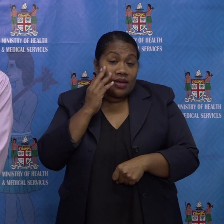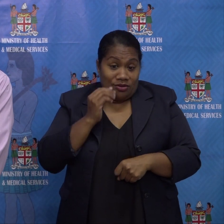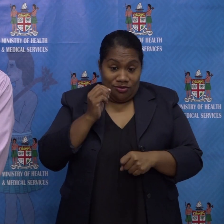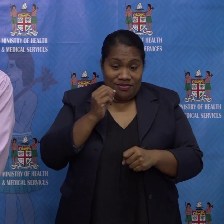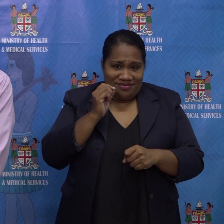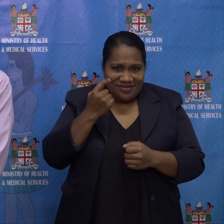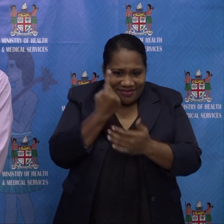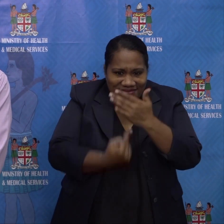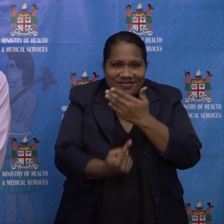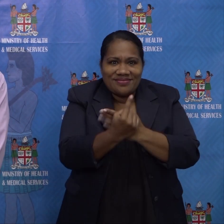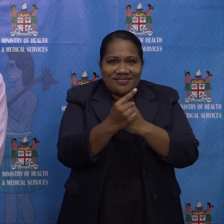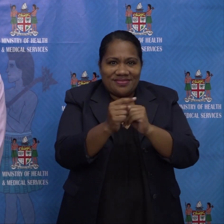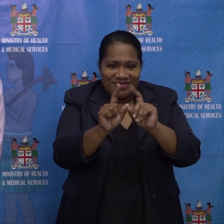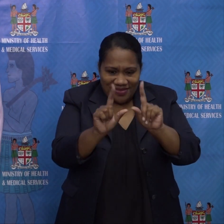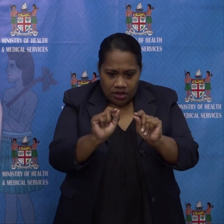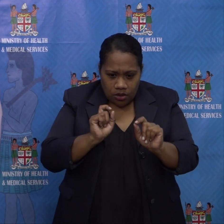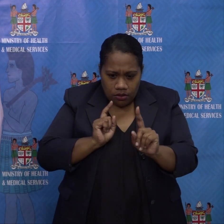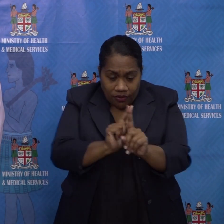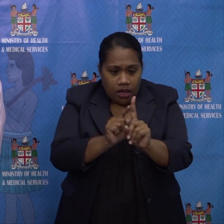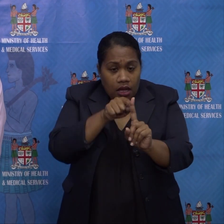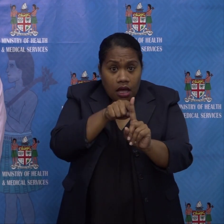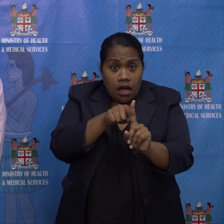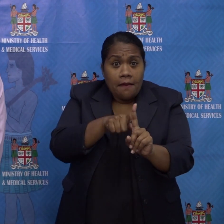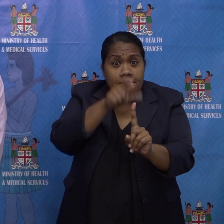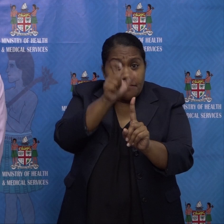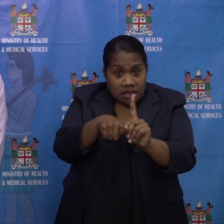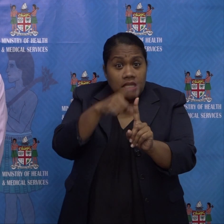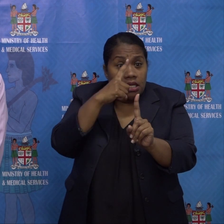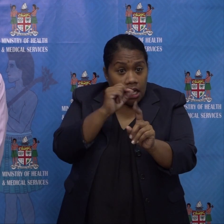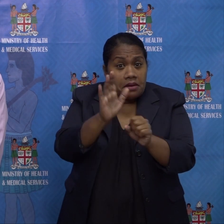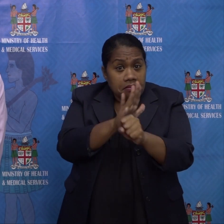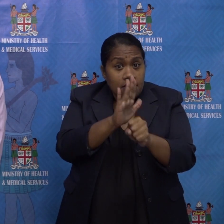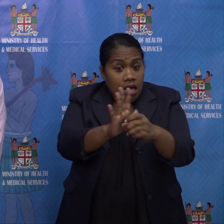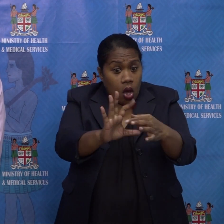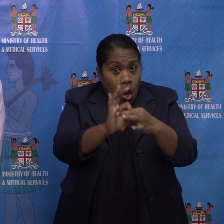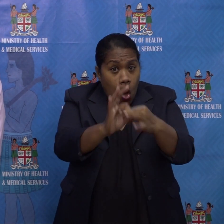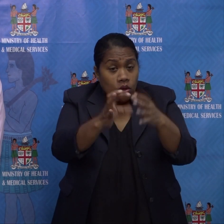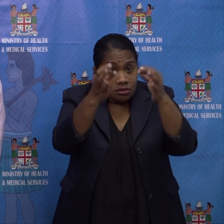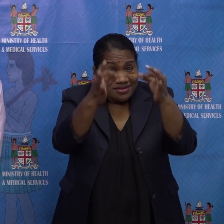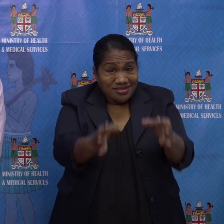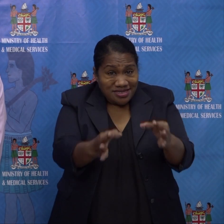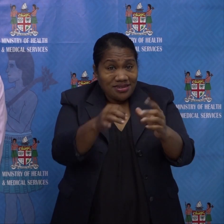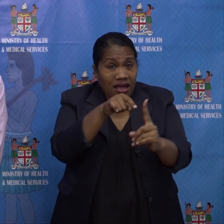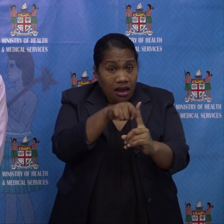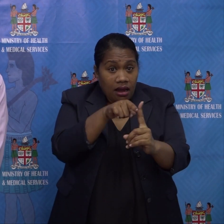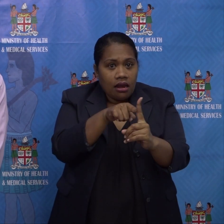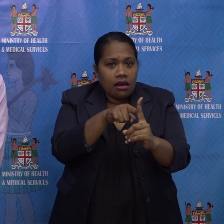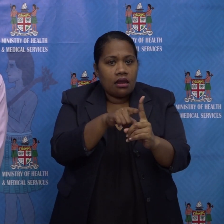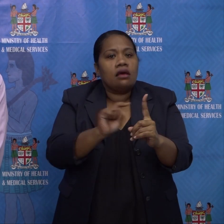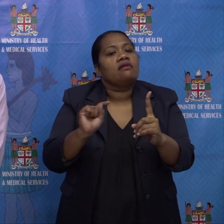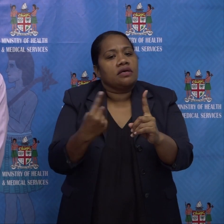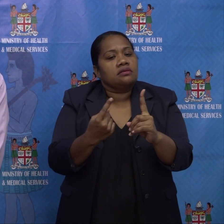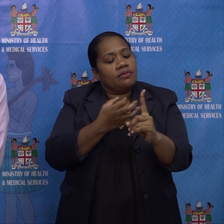procedure and the patient is conscious and can make their own decision, we must get a